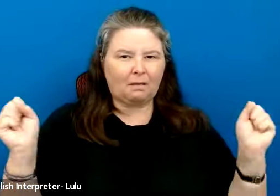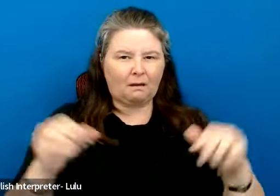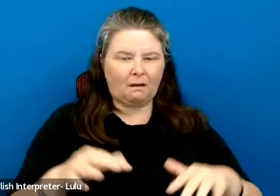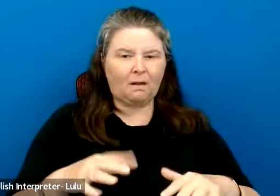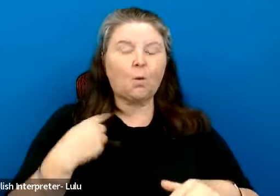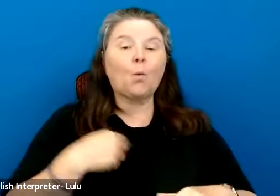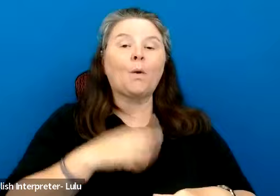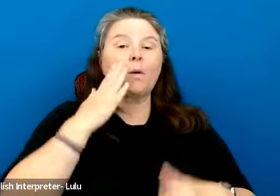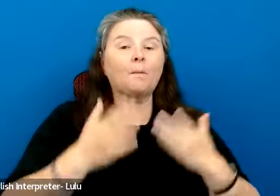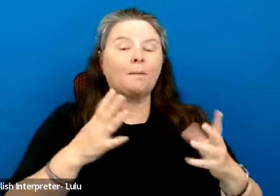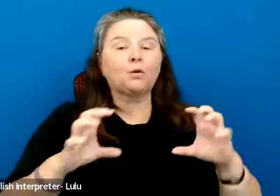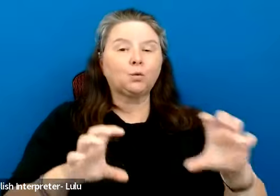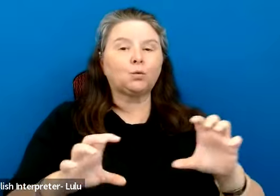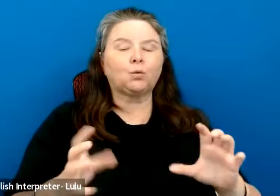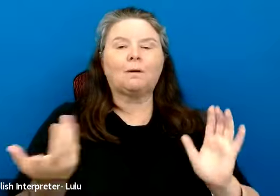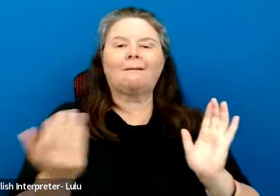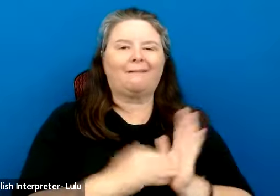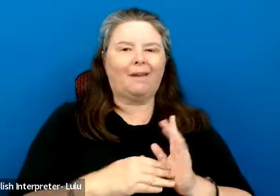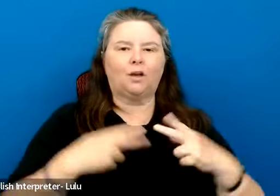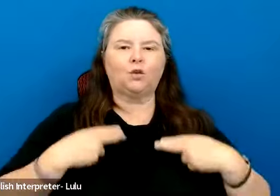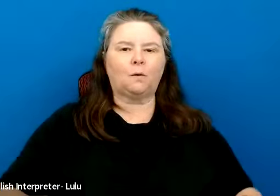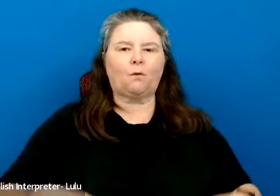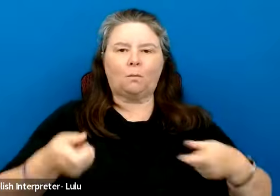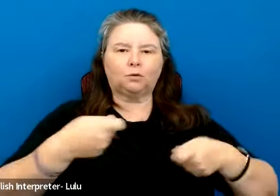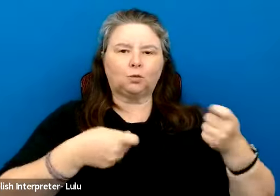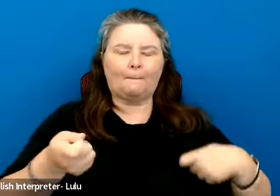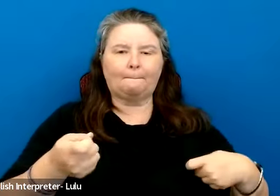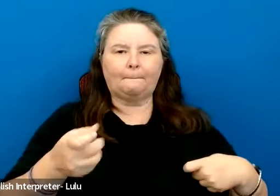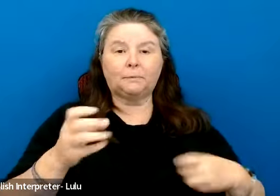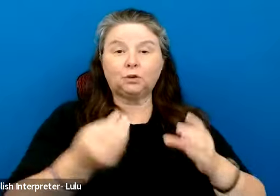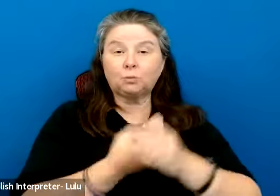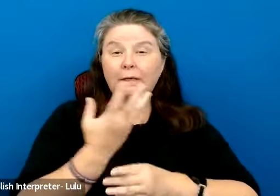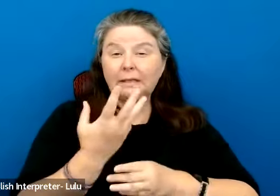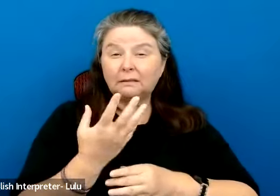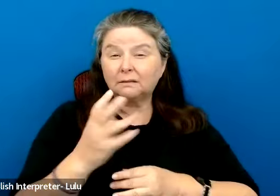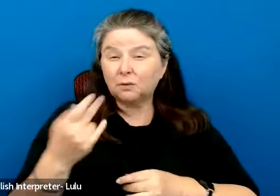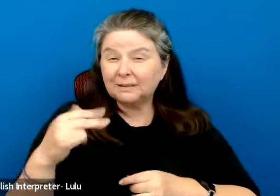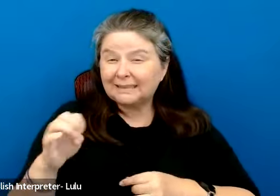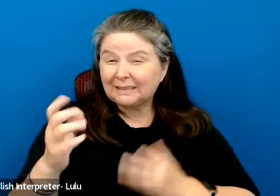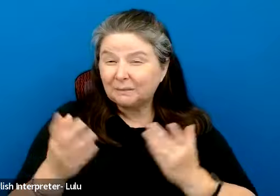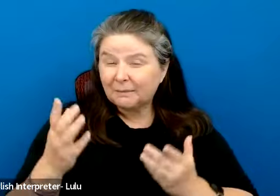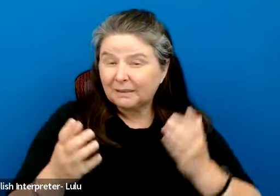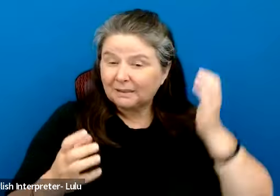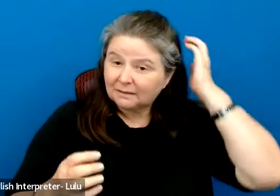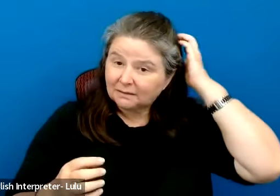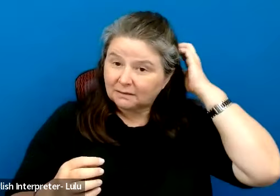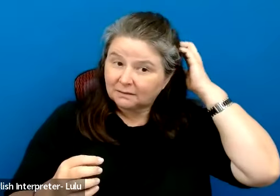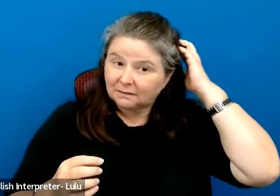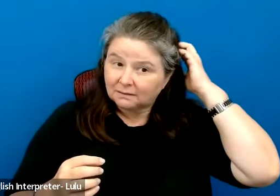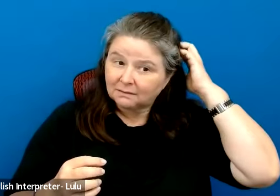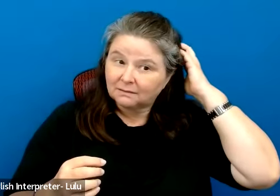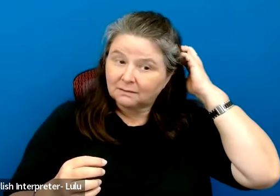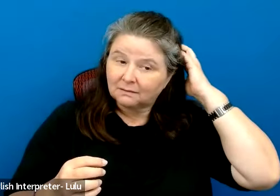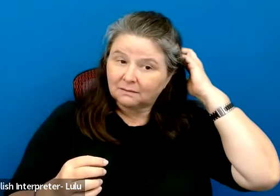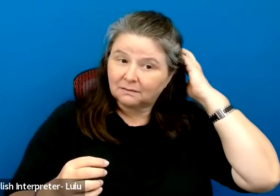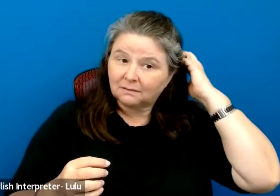we'll probably do another uniform swap in the spring, Christine, maybe. I mean, it